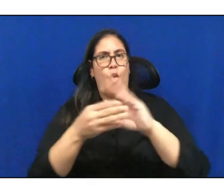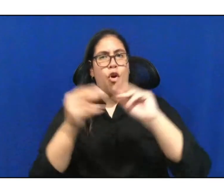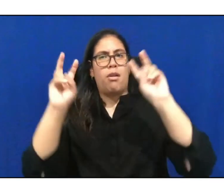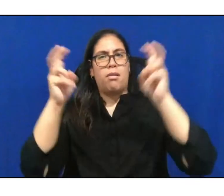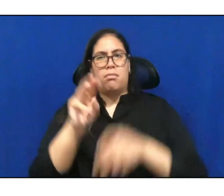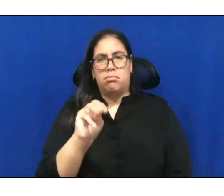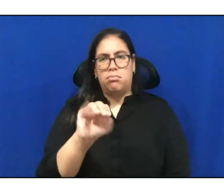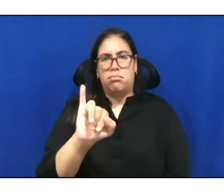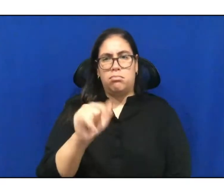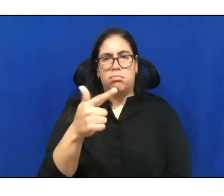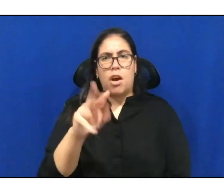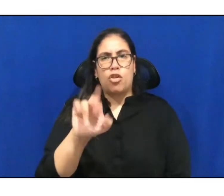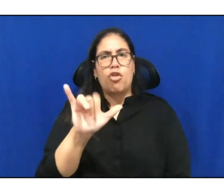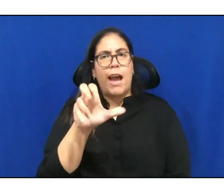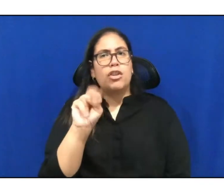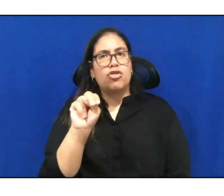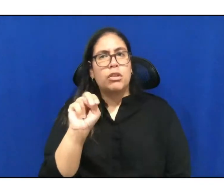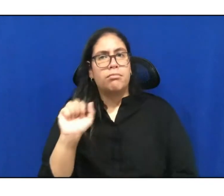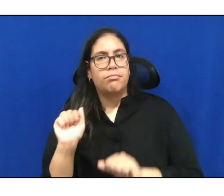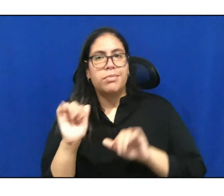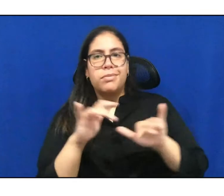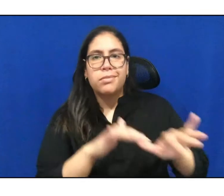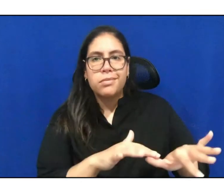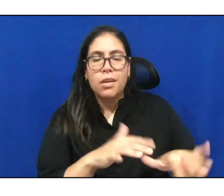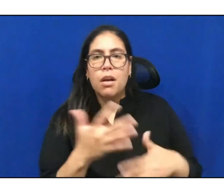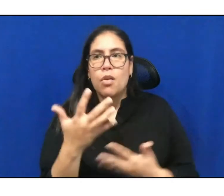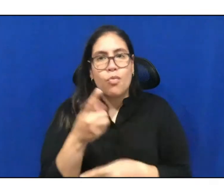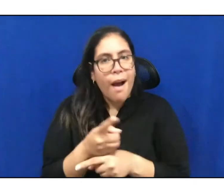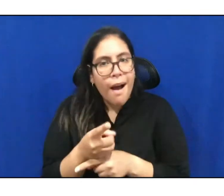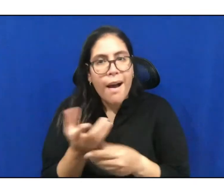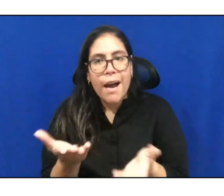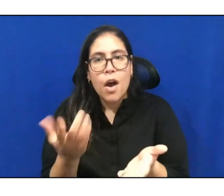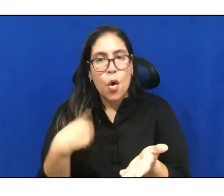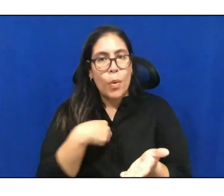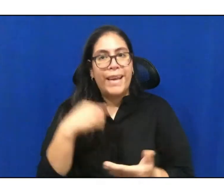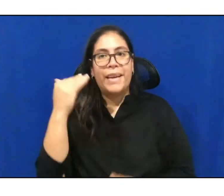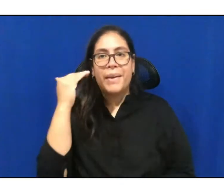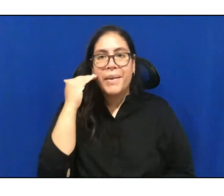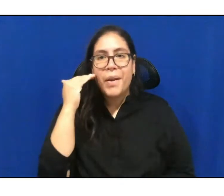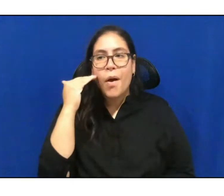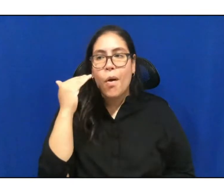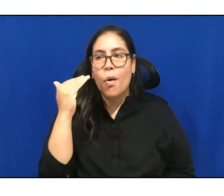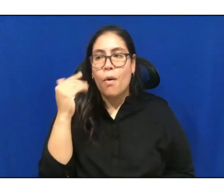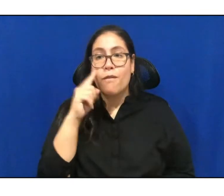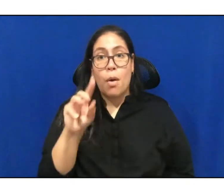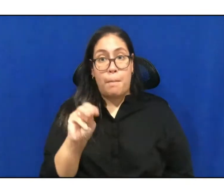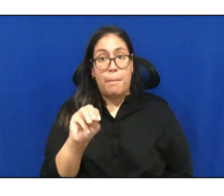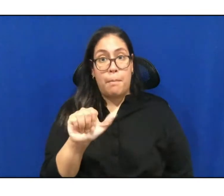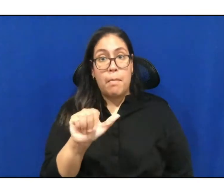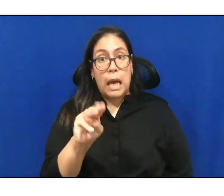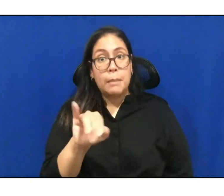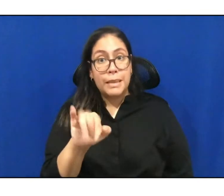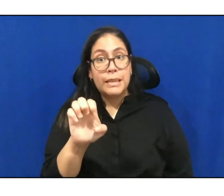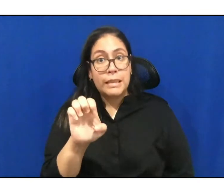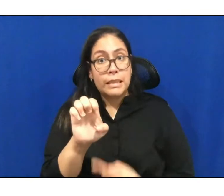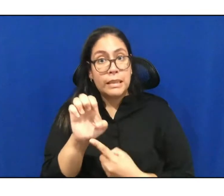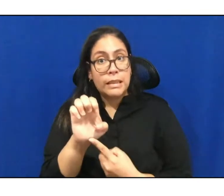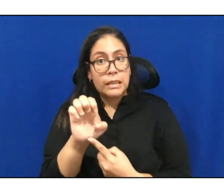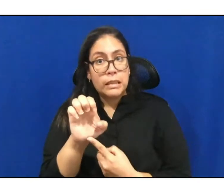it's not one way, right? That we know for Mamie